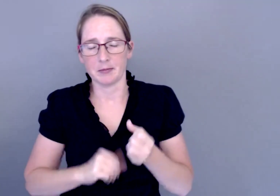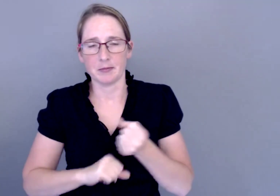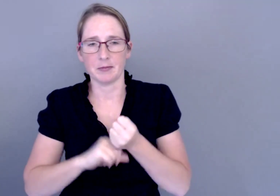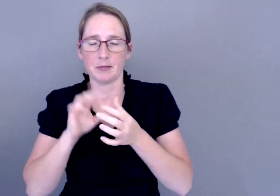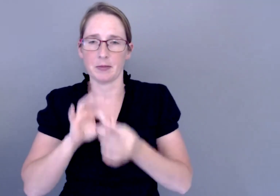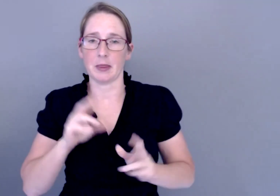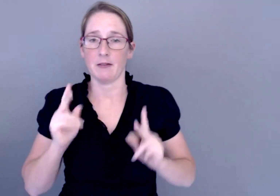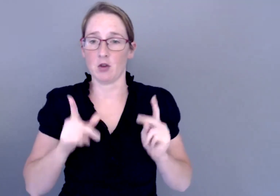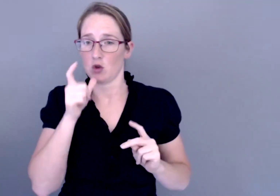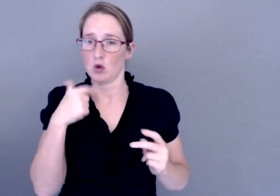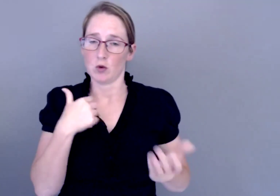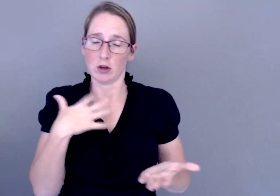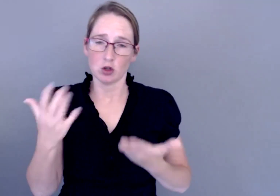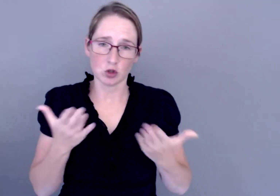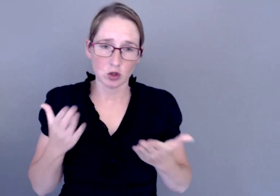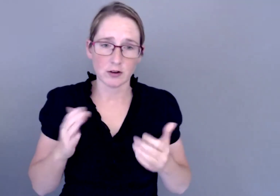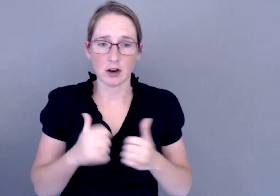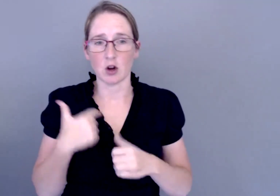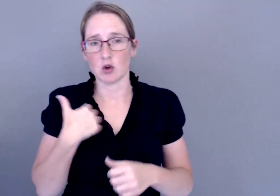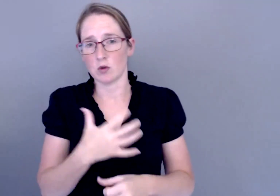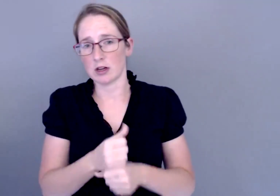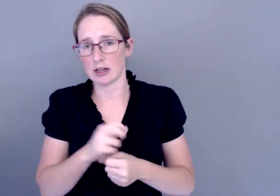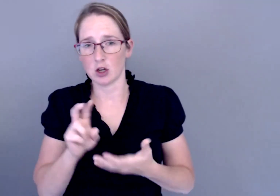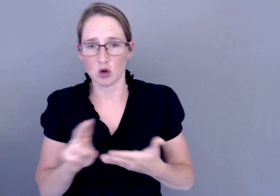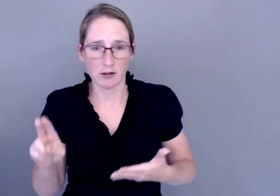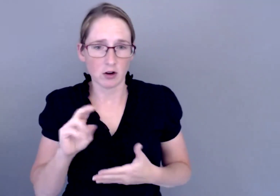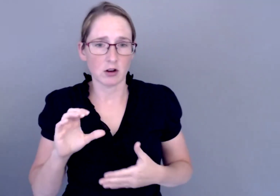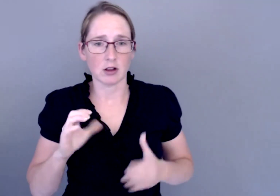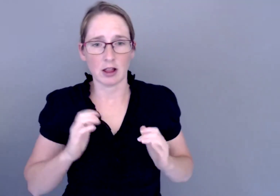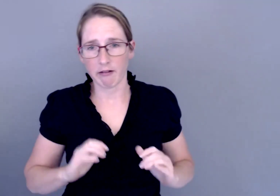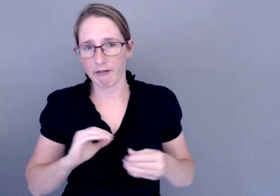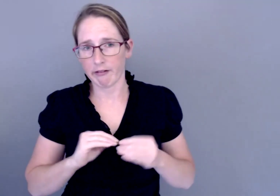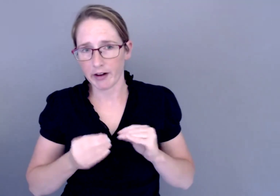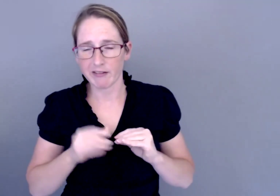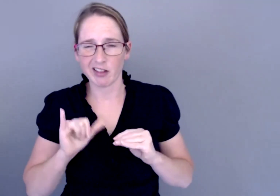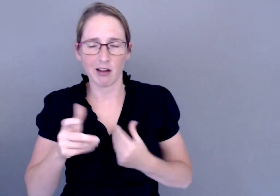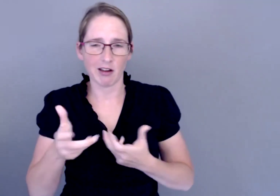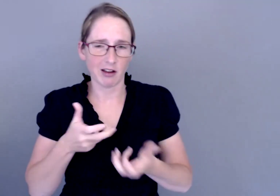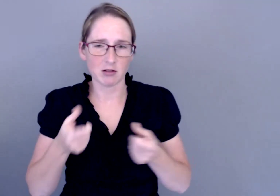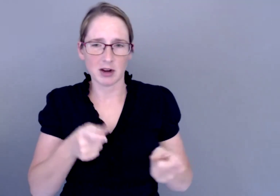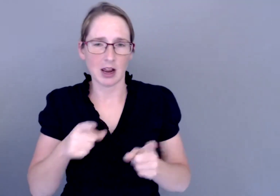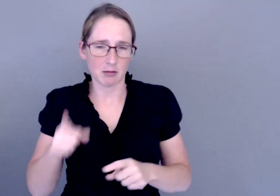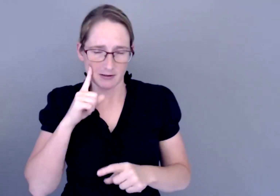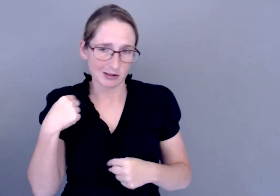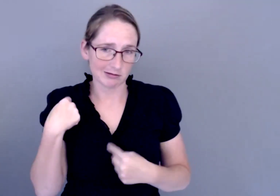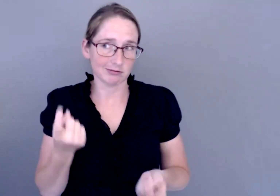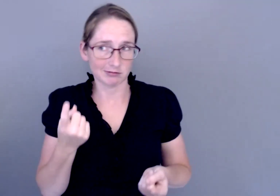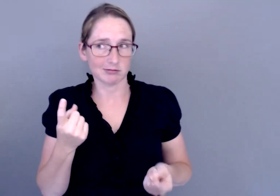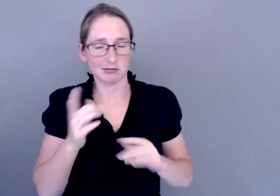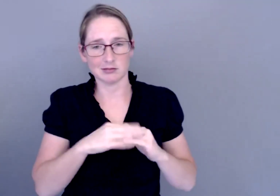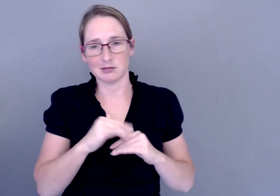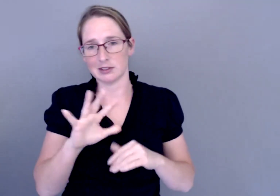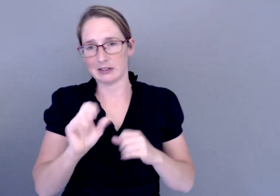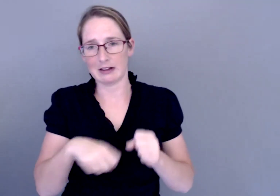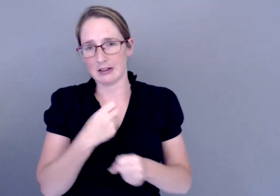the folks that we serve. How do we get to a universal client number? That conversation's been happening for at least 5